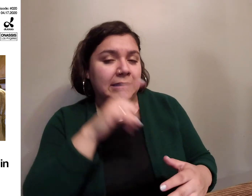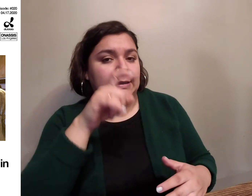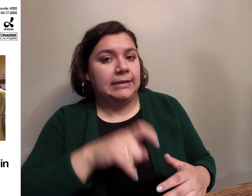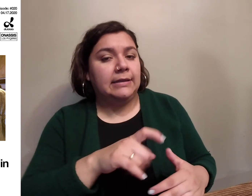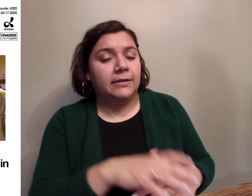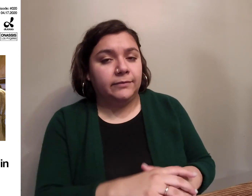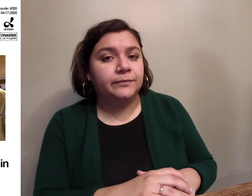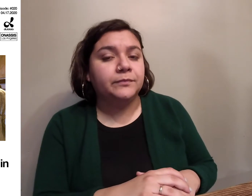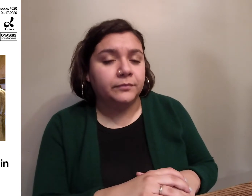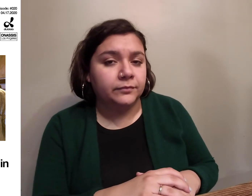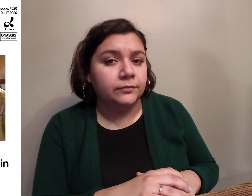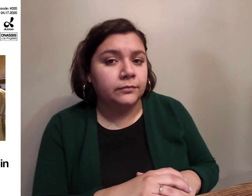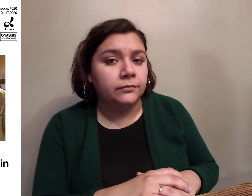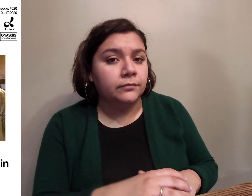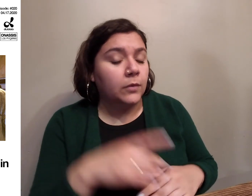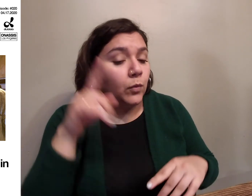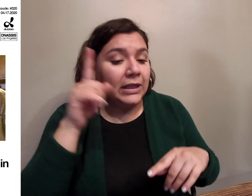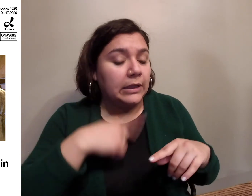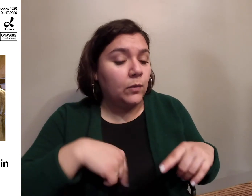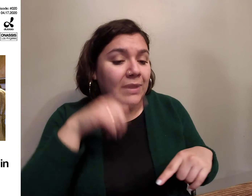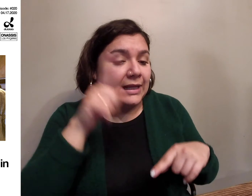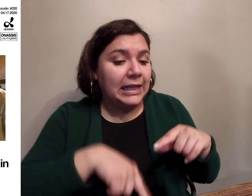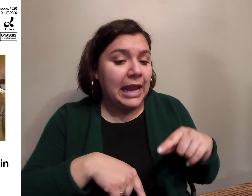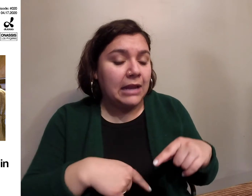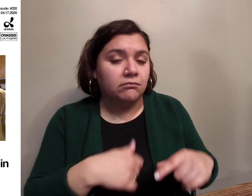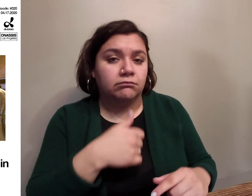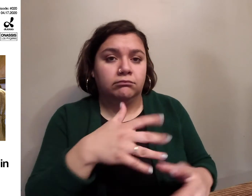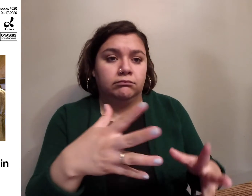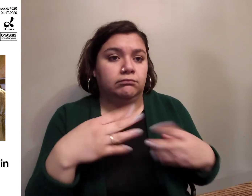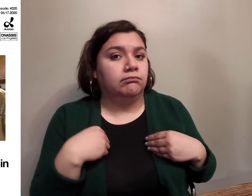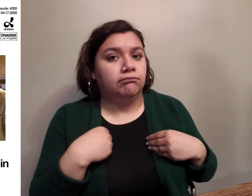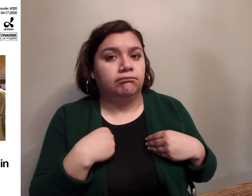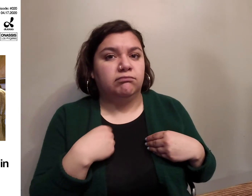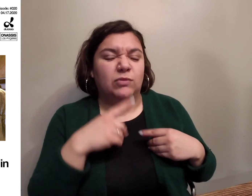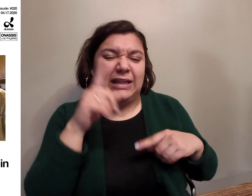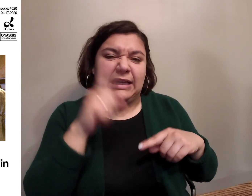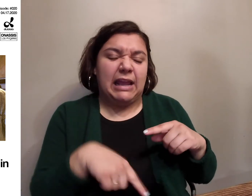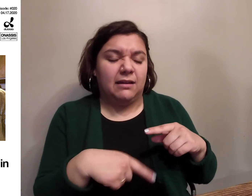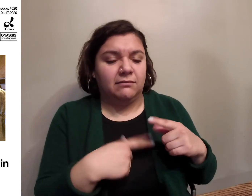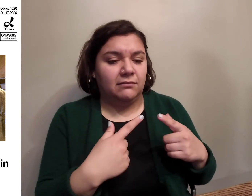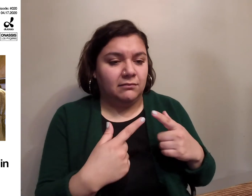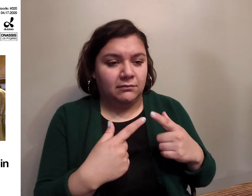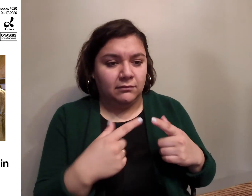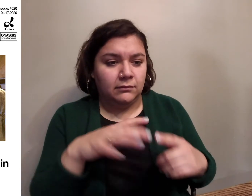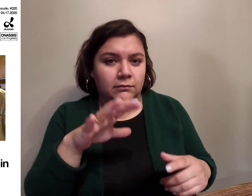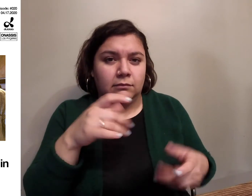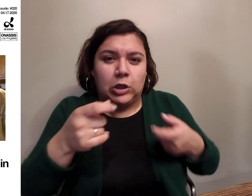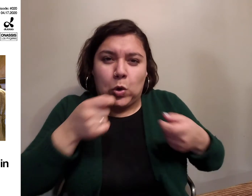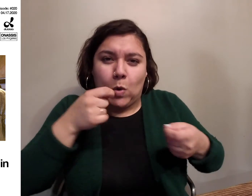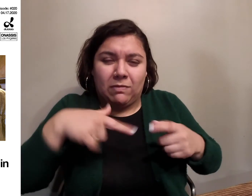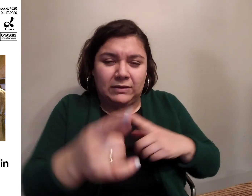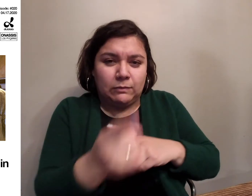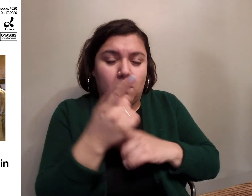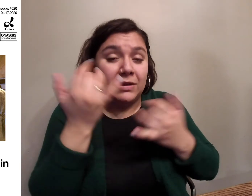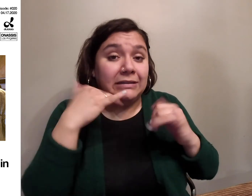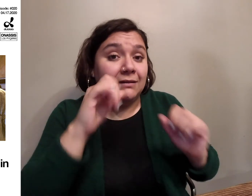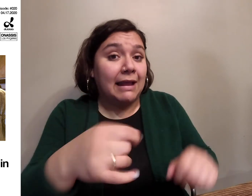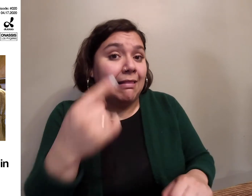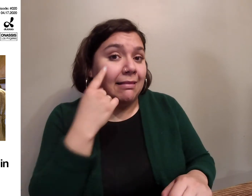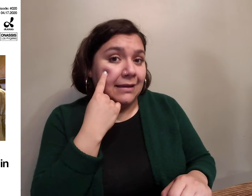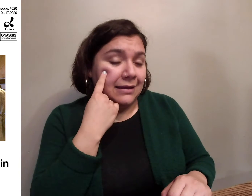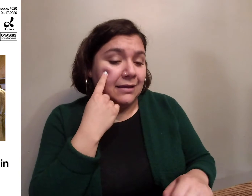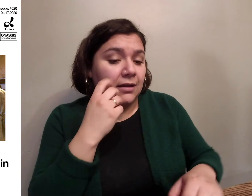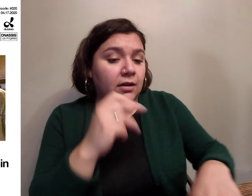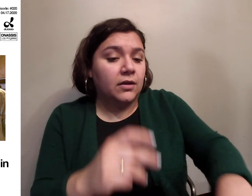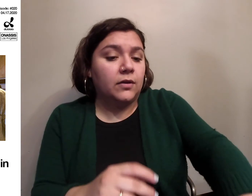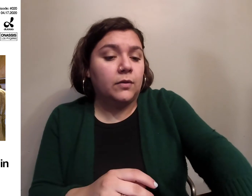can't coat this moment, but we can still think, you know, what Brecht said, you know, in these